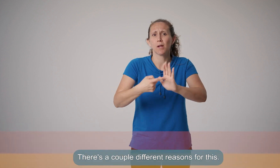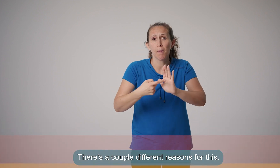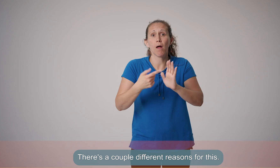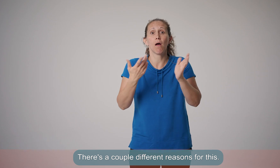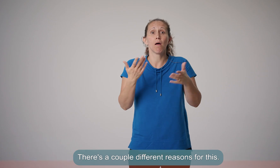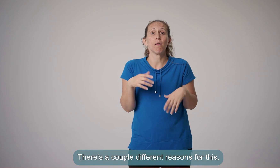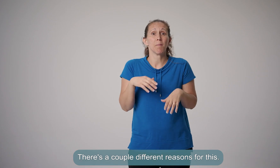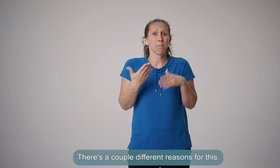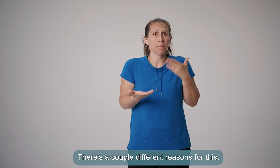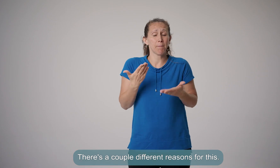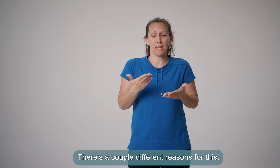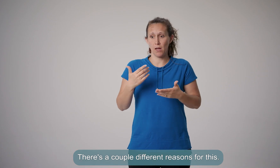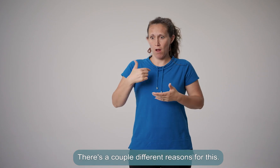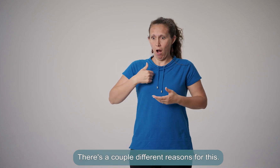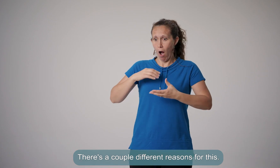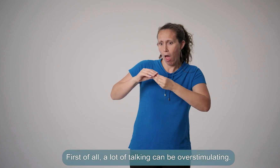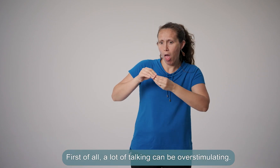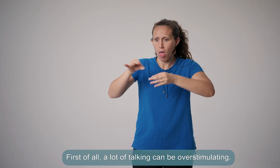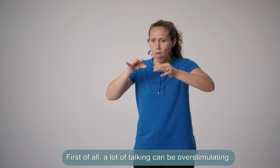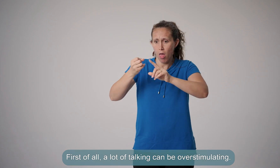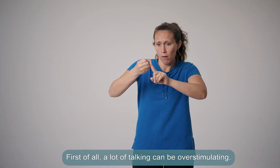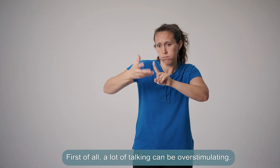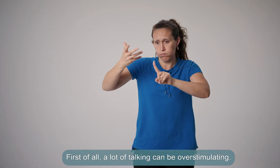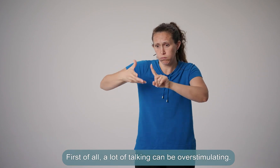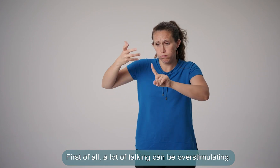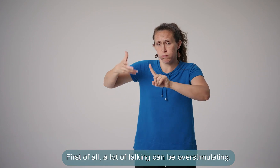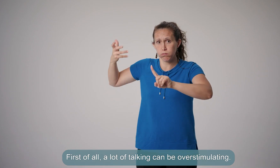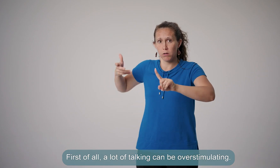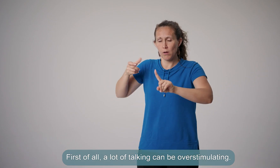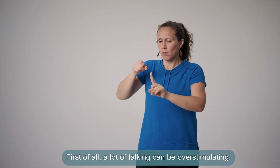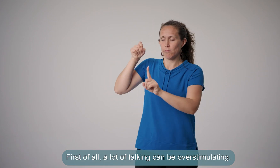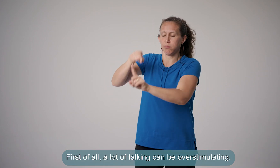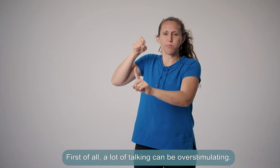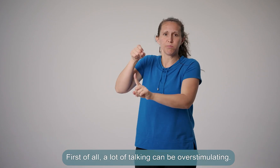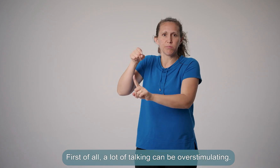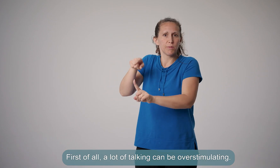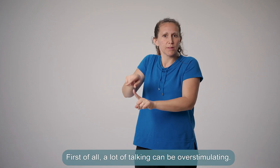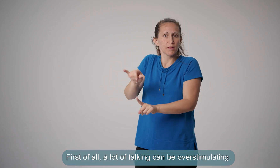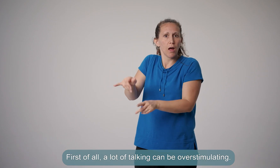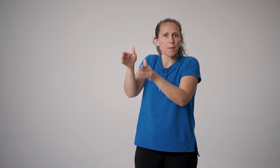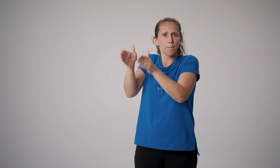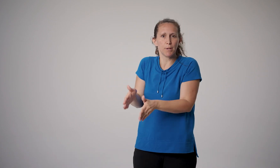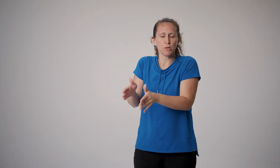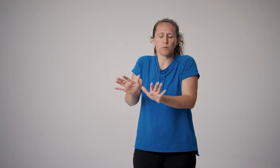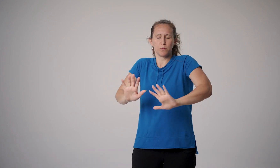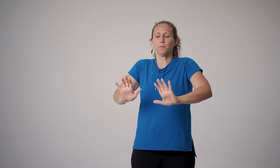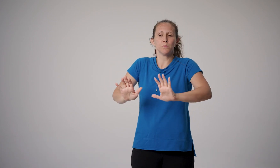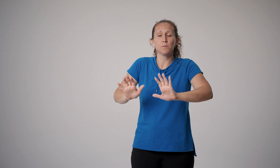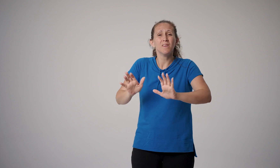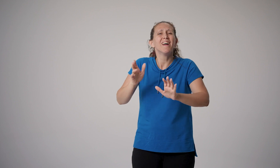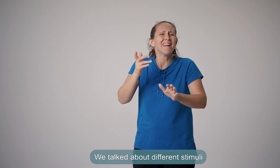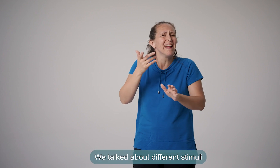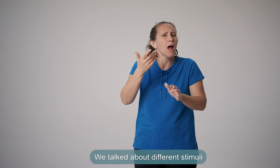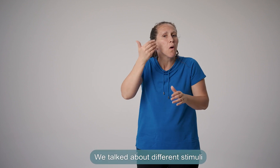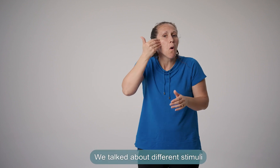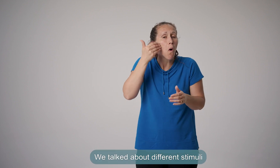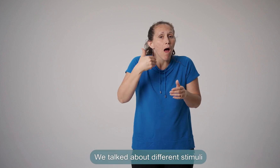There's a couple different reasons for this. First of all, a lot of talking can be overstimulating. We talked about